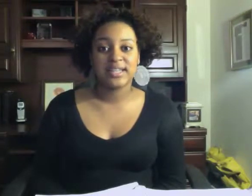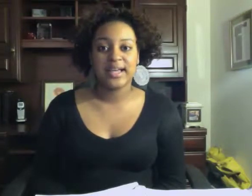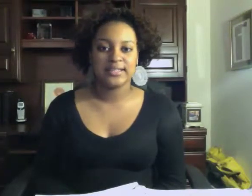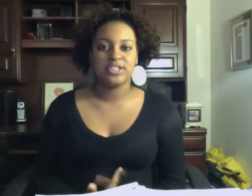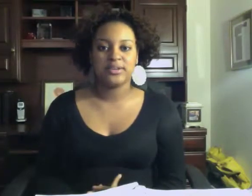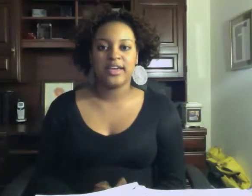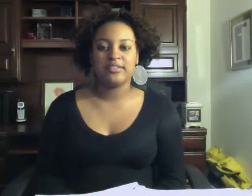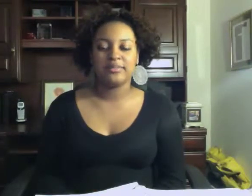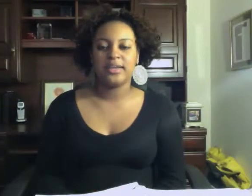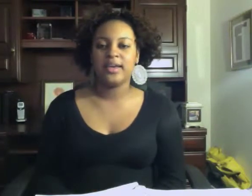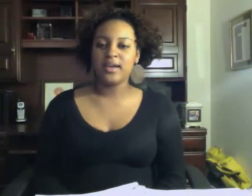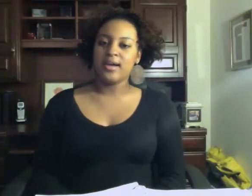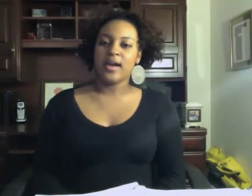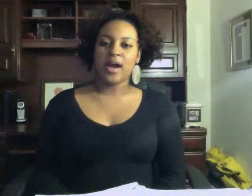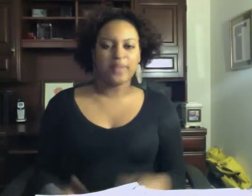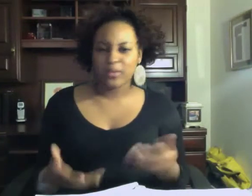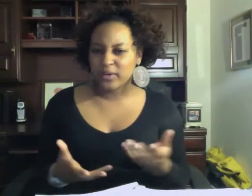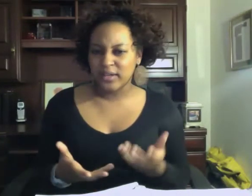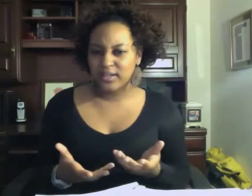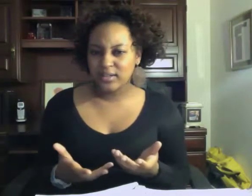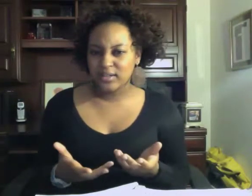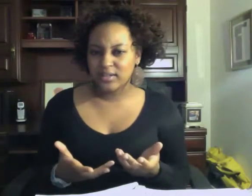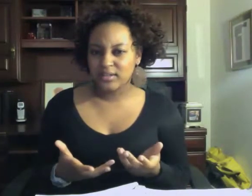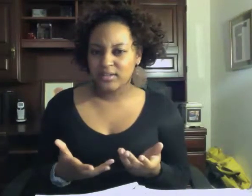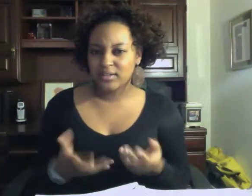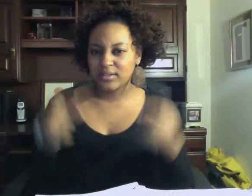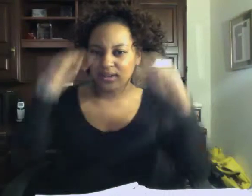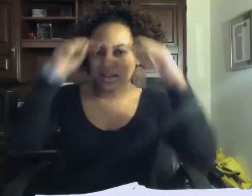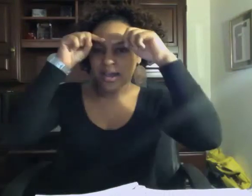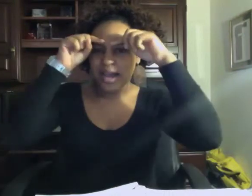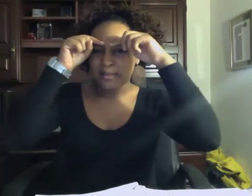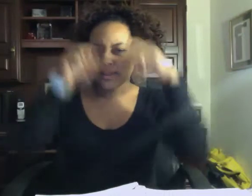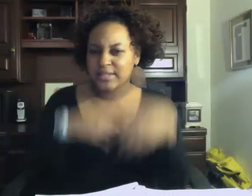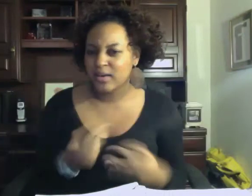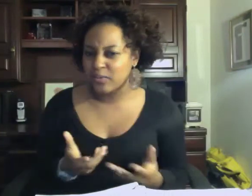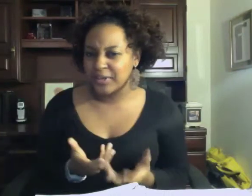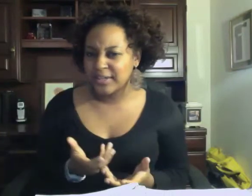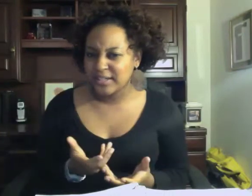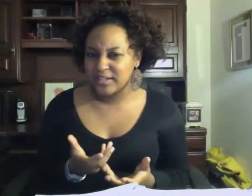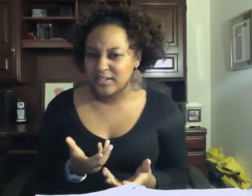that you gave me. I'll be like, what? Eyebrows down, what?